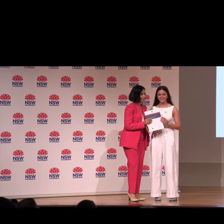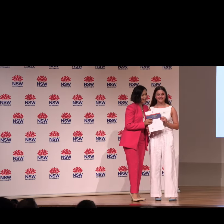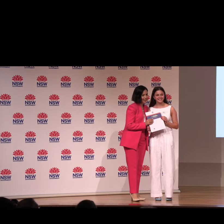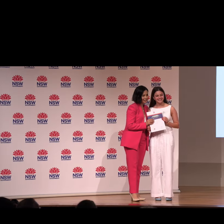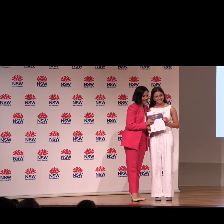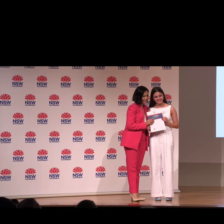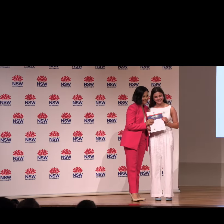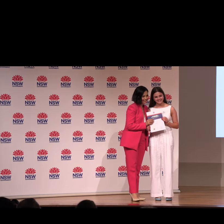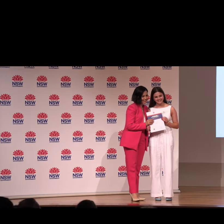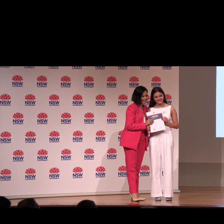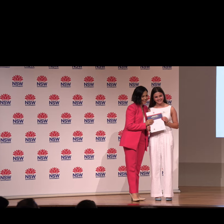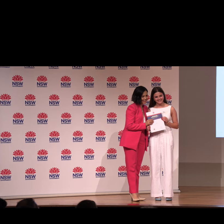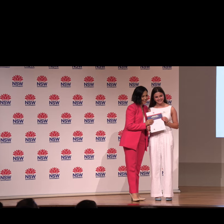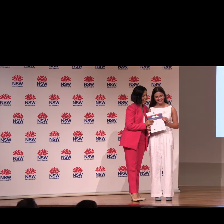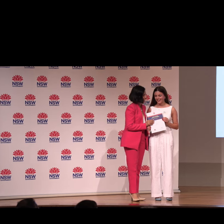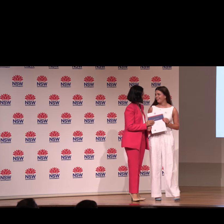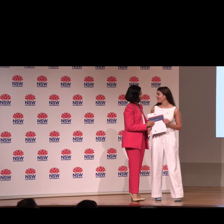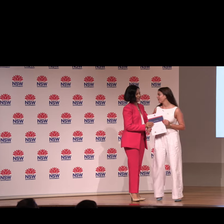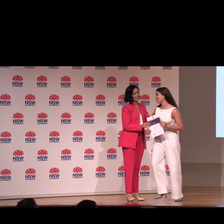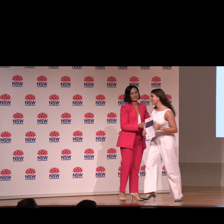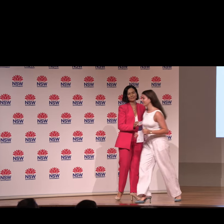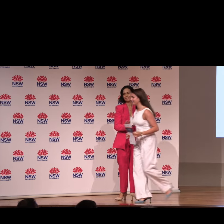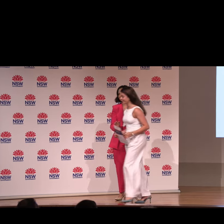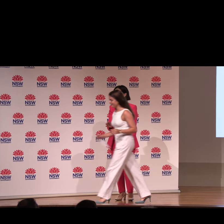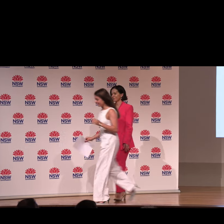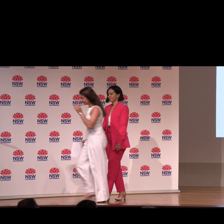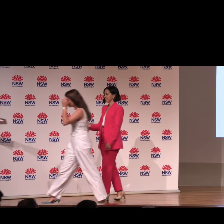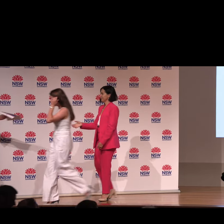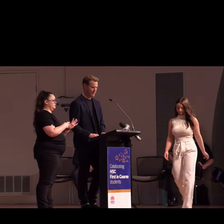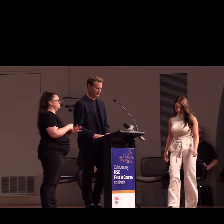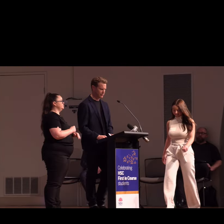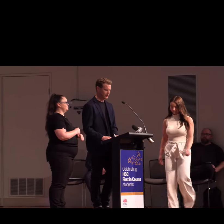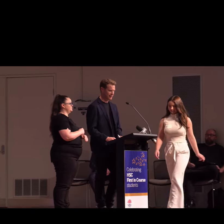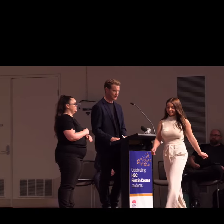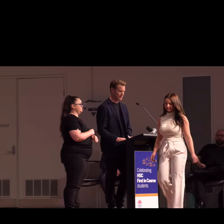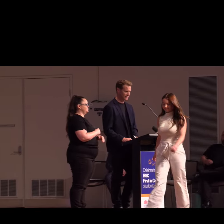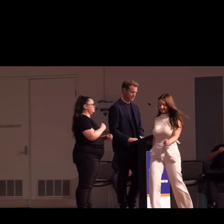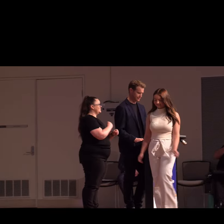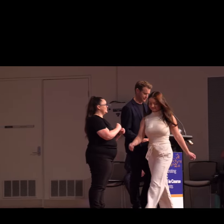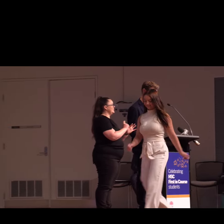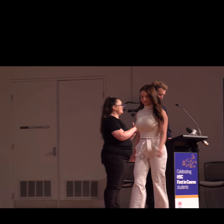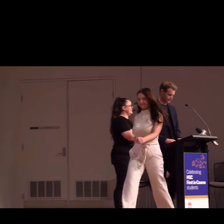In Modern Greek Continuous, Elpitha Getsiu, New South Wales School of Languages.